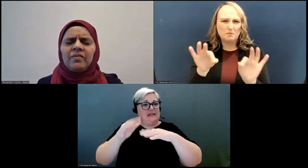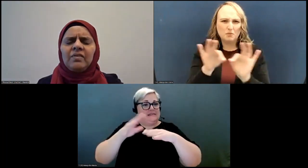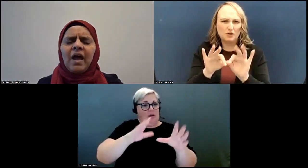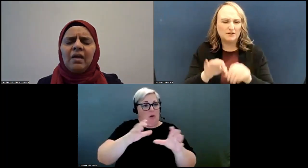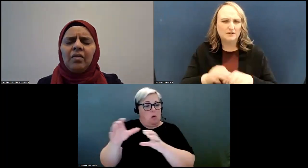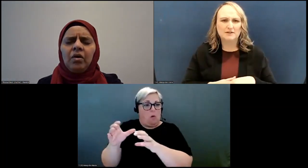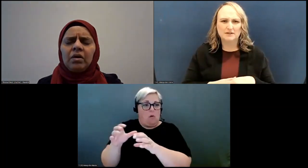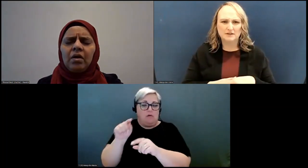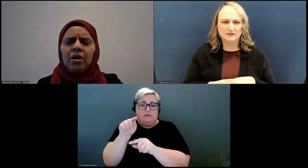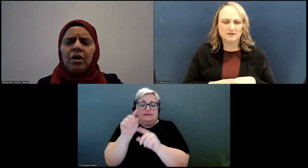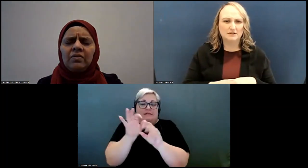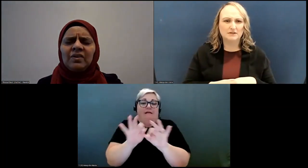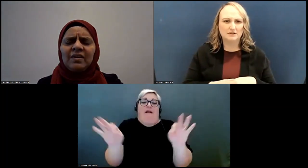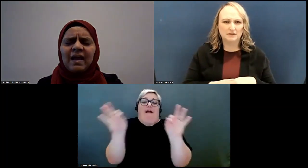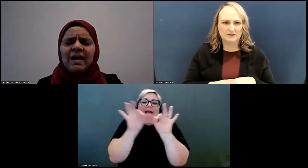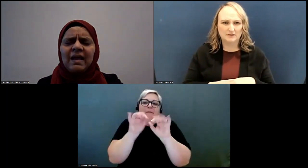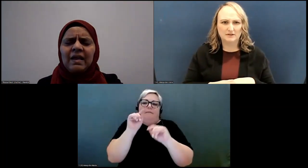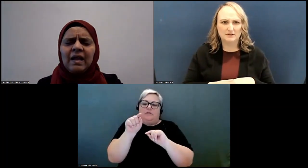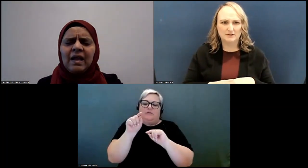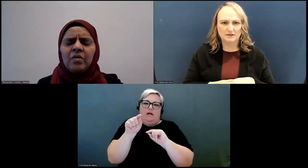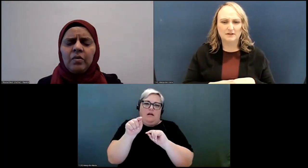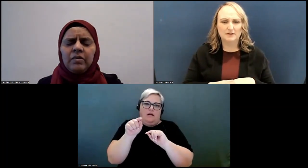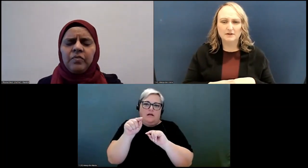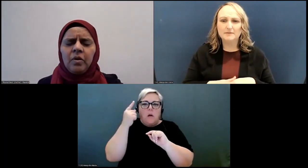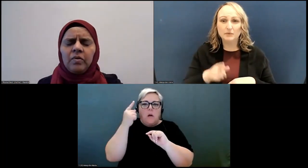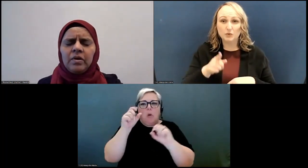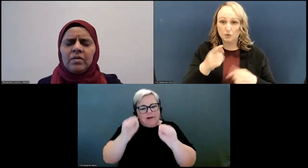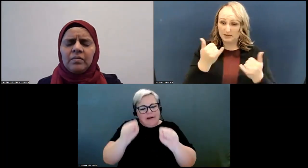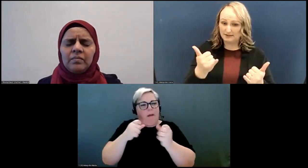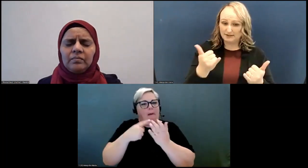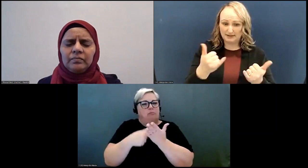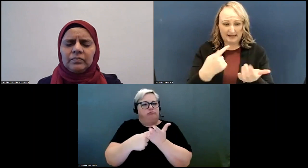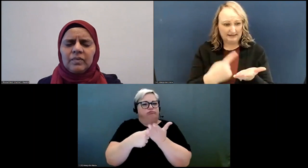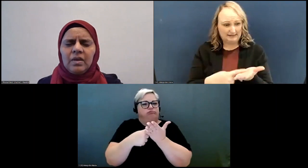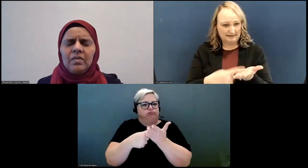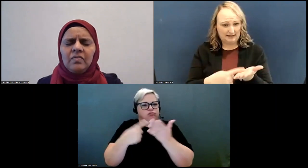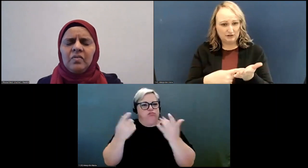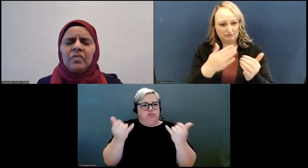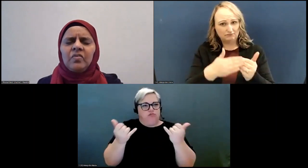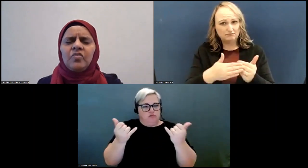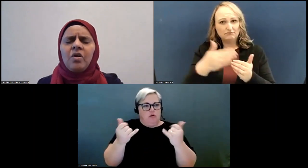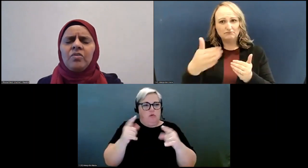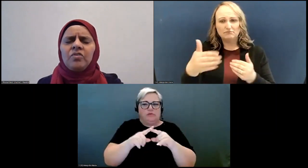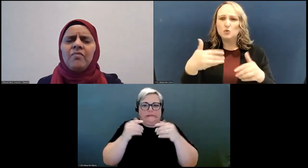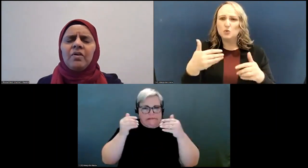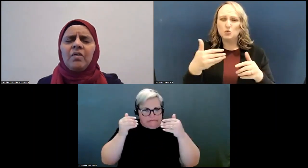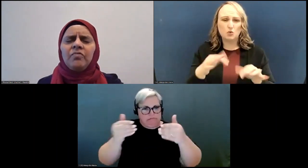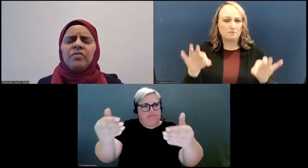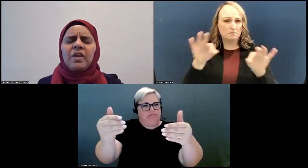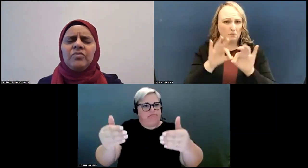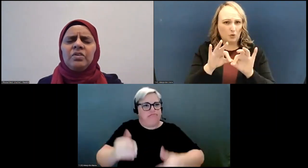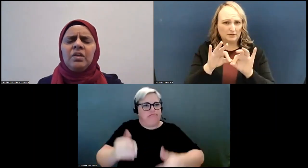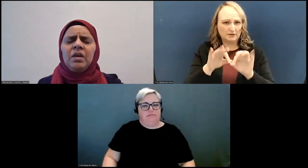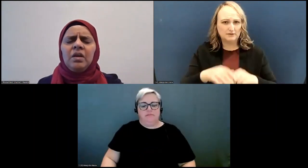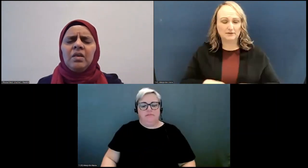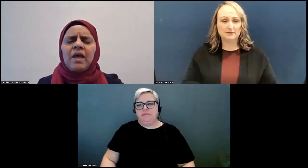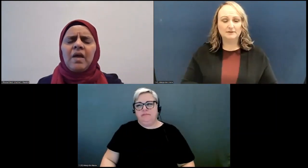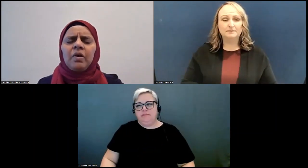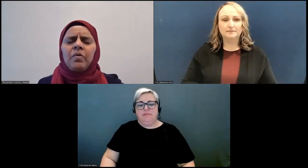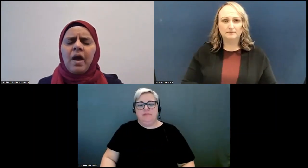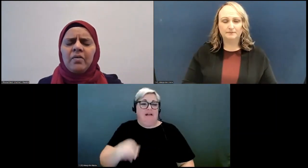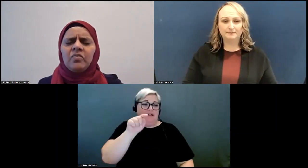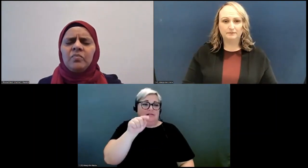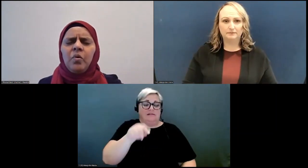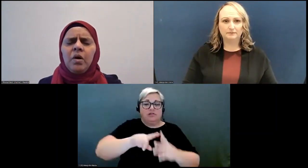for us to dialogue on today and going forward. This is a start of a conversation